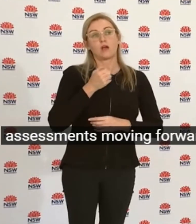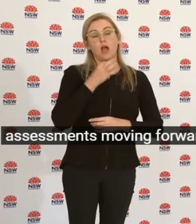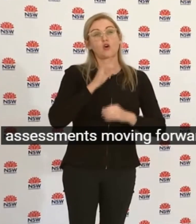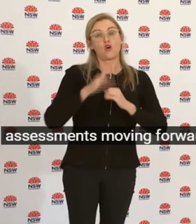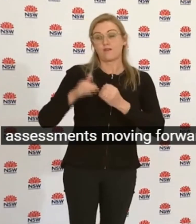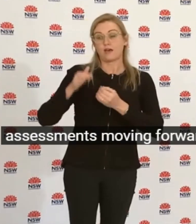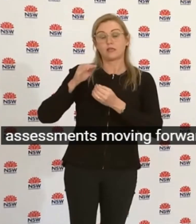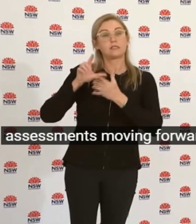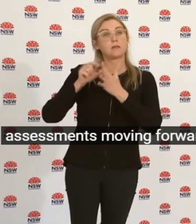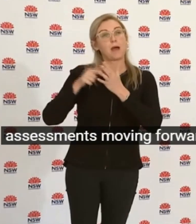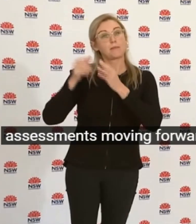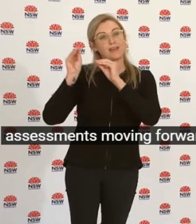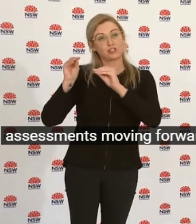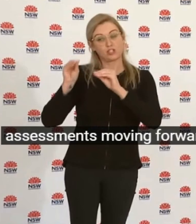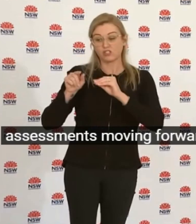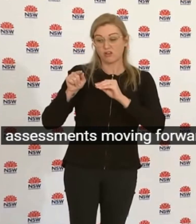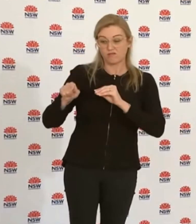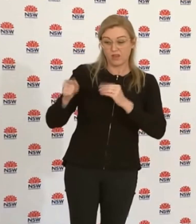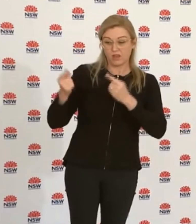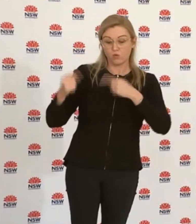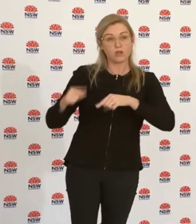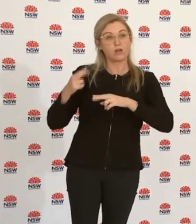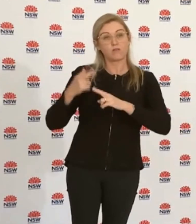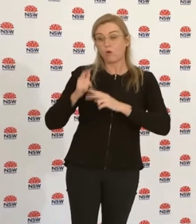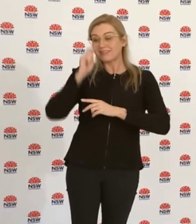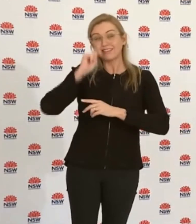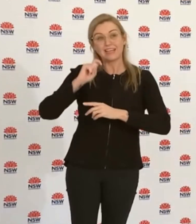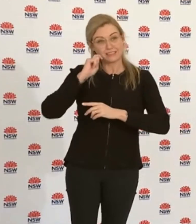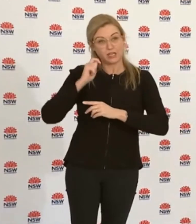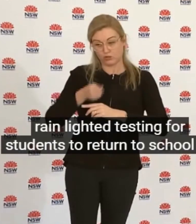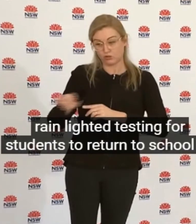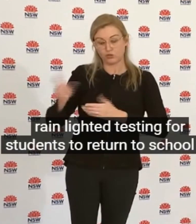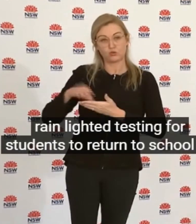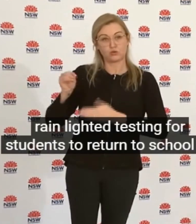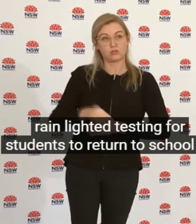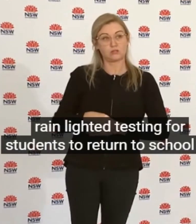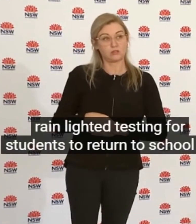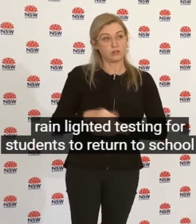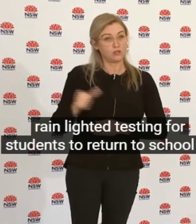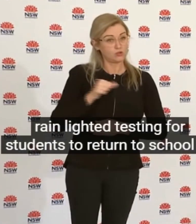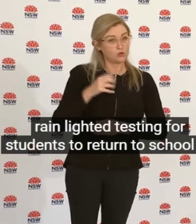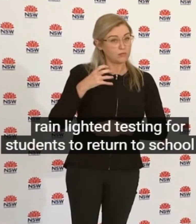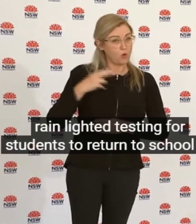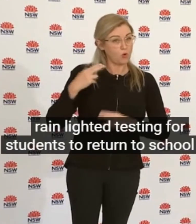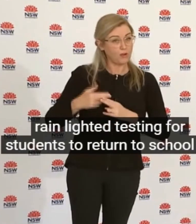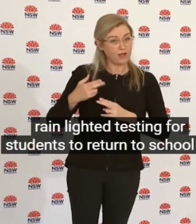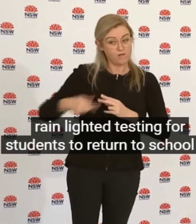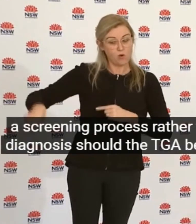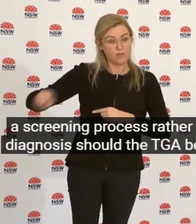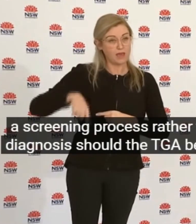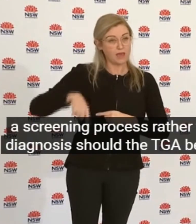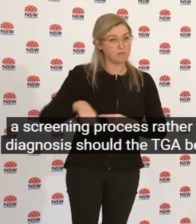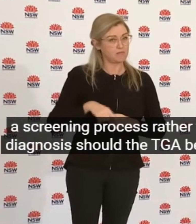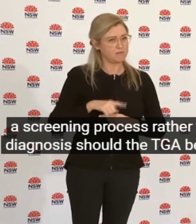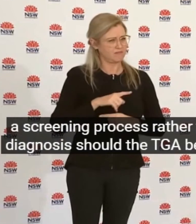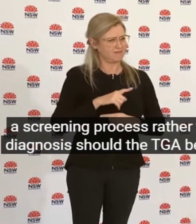school as a screening process rather than diagnosis. Should the TGA be fast-tracking that? Currently, that's against the rules for any at-home tests.